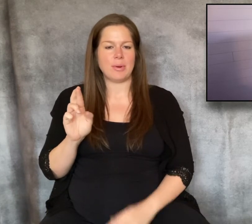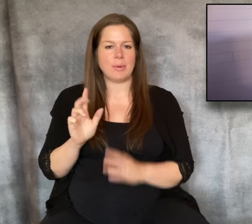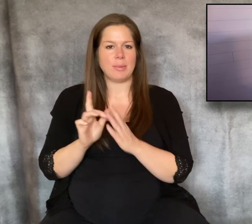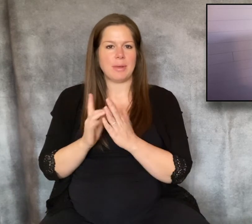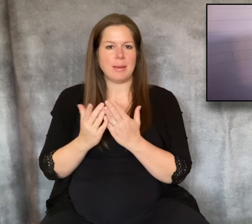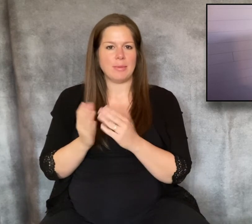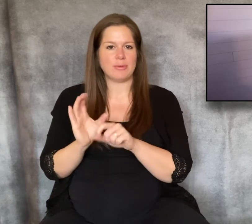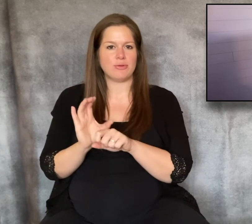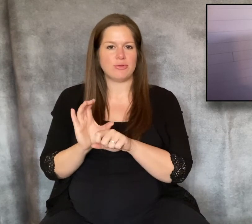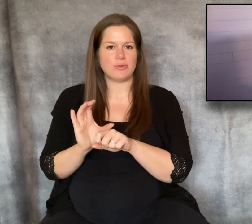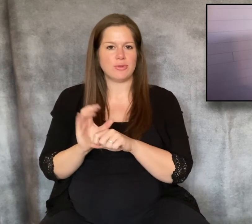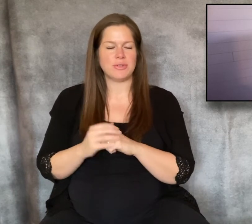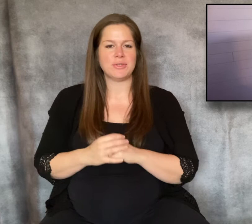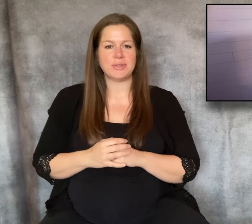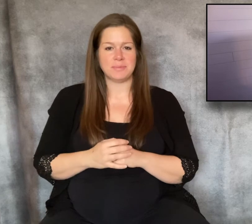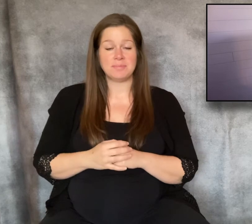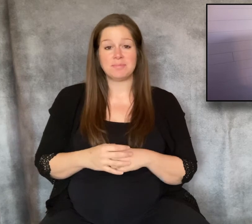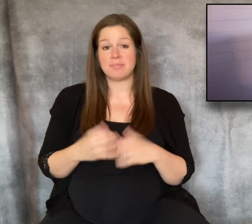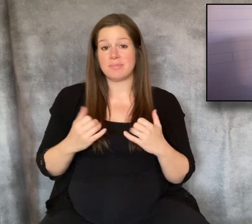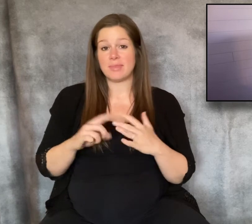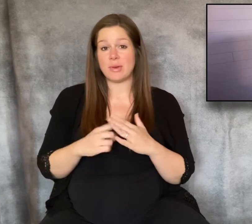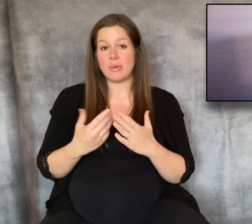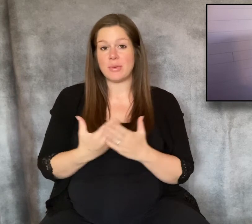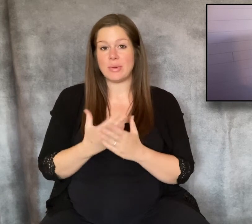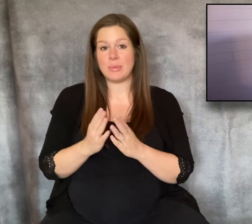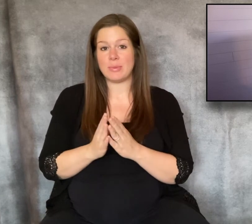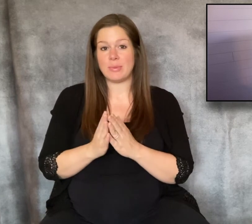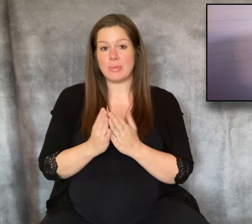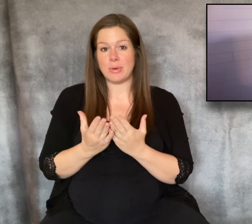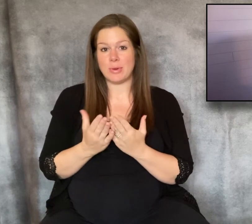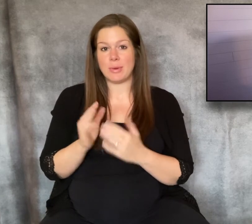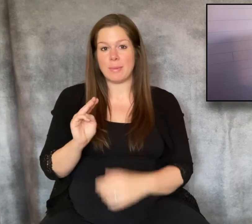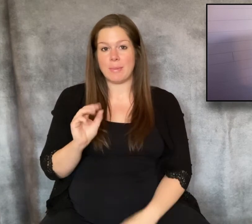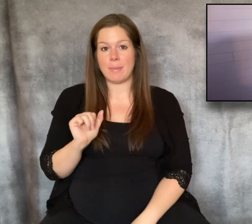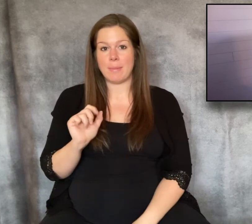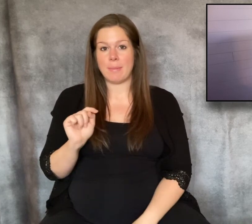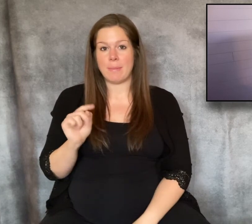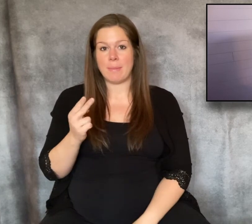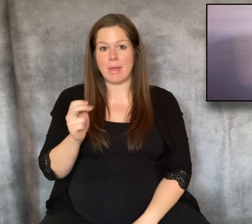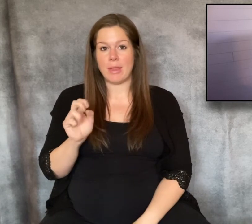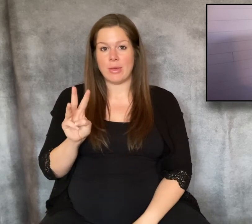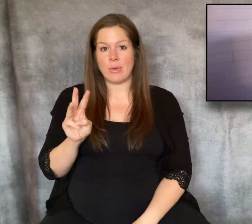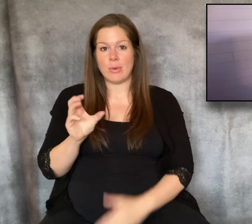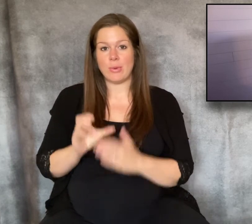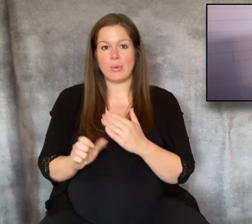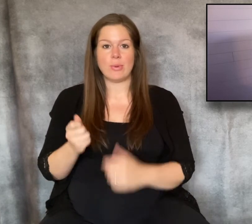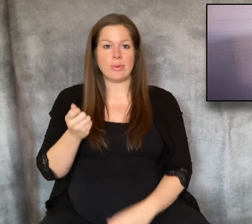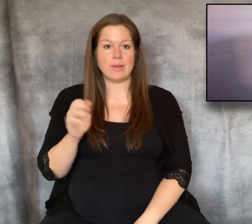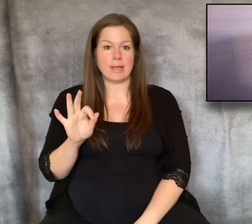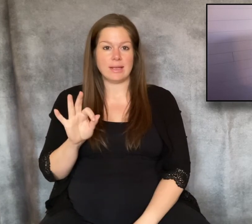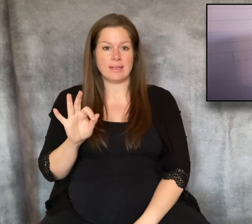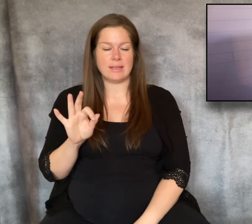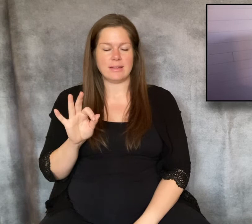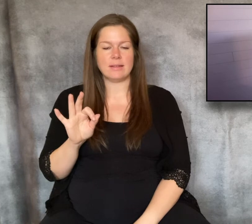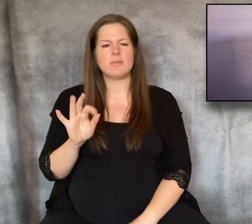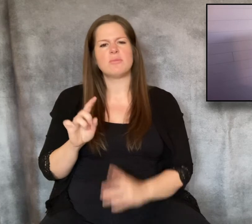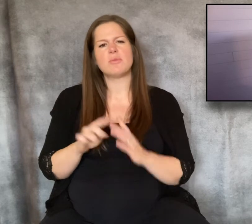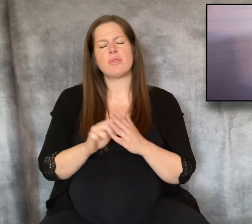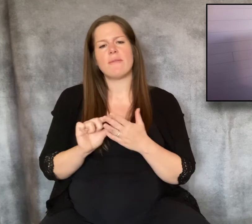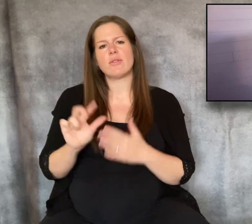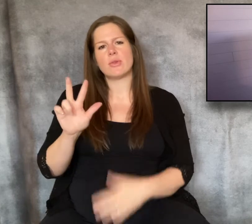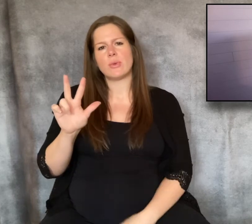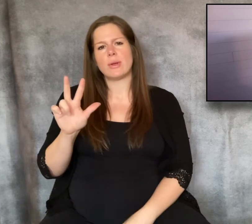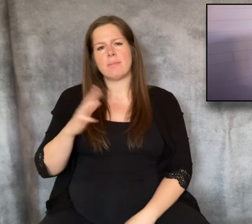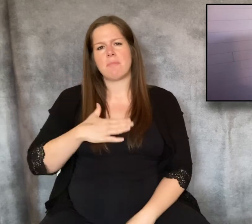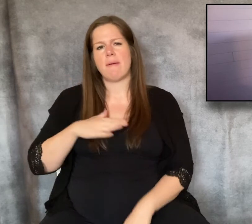chapter today in the book of Matthew. We're in Matthew 19. We're going to pick it up in verse 3. I know you're going to do the full reading